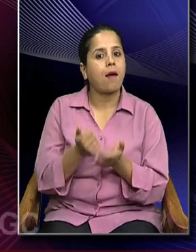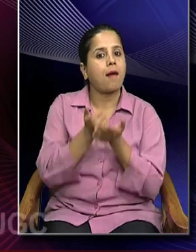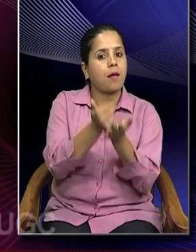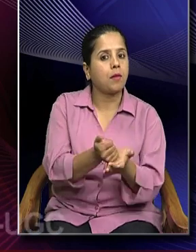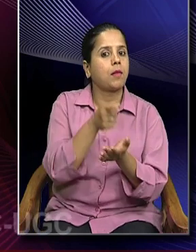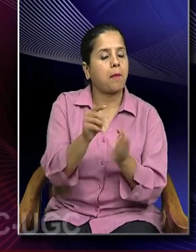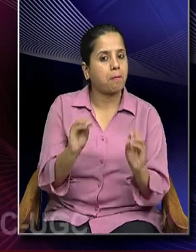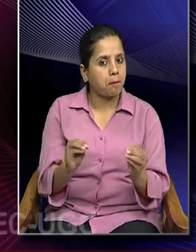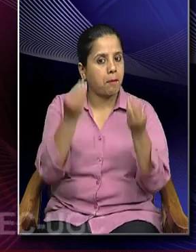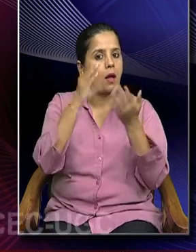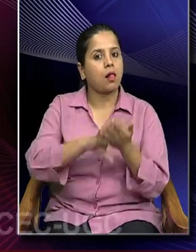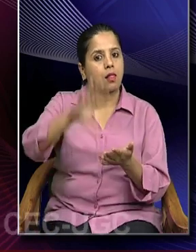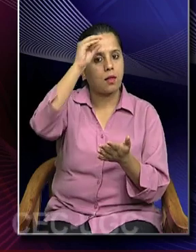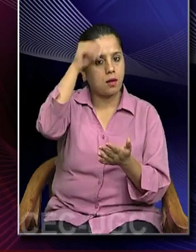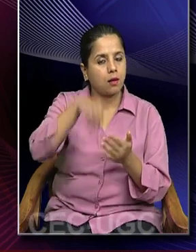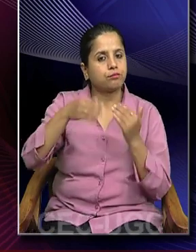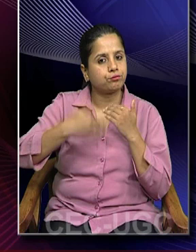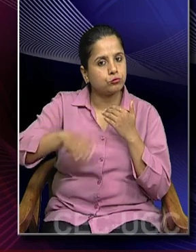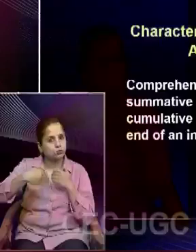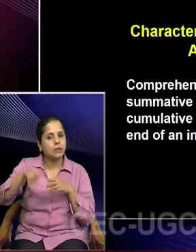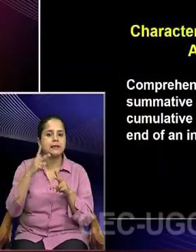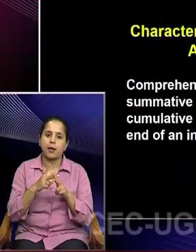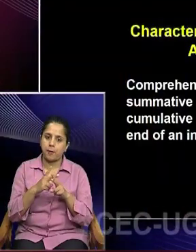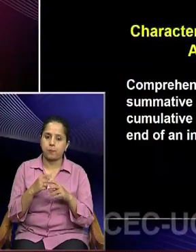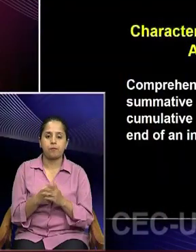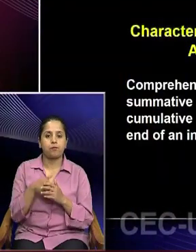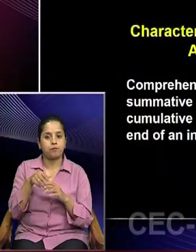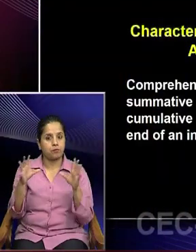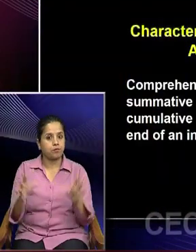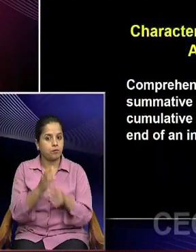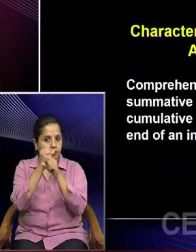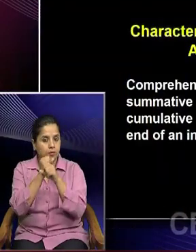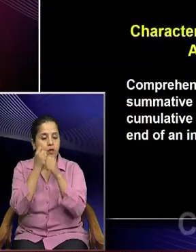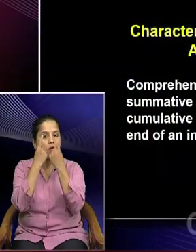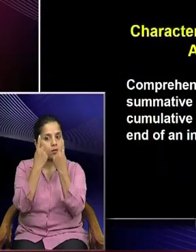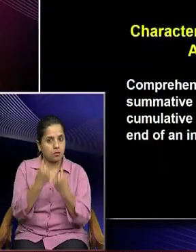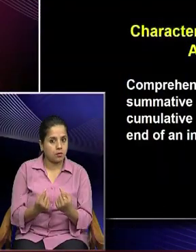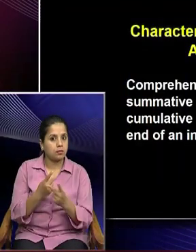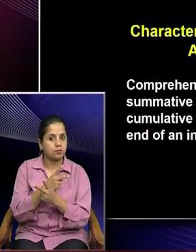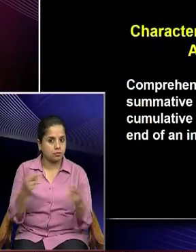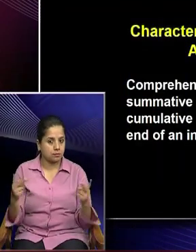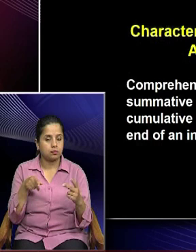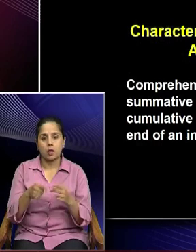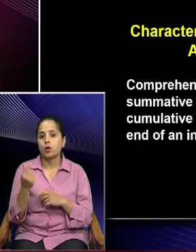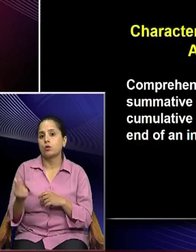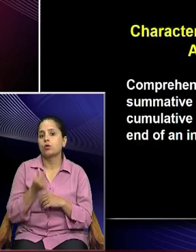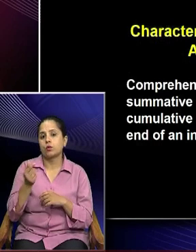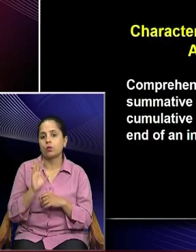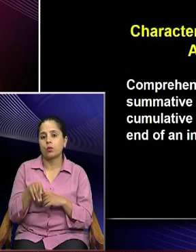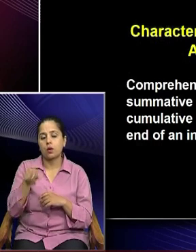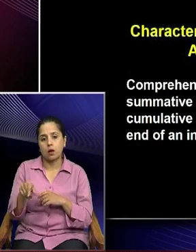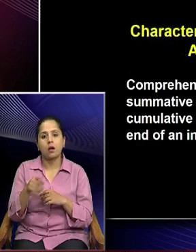to improve and learn continuously. Comprehensive evaluation, it uses the